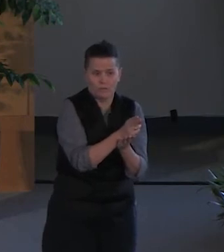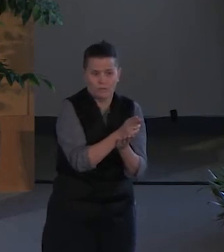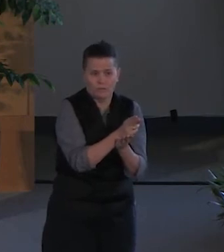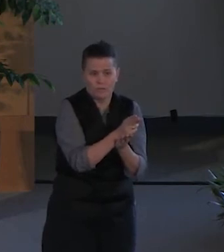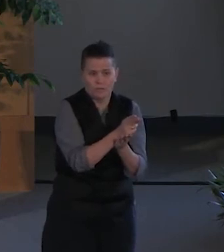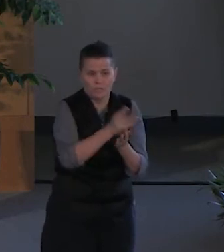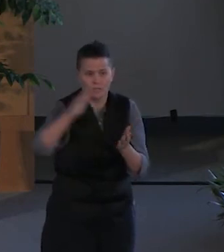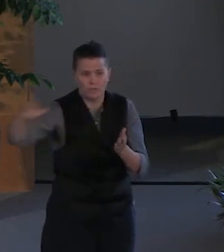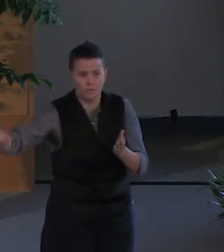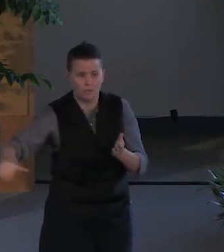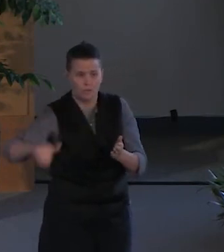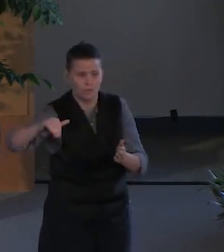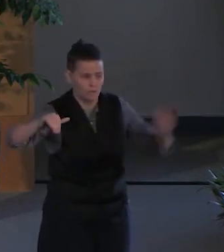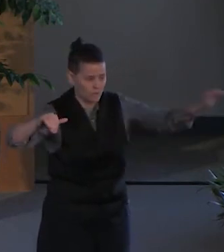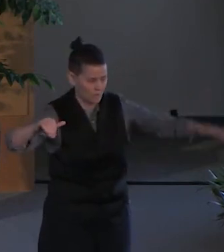are.